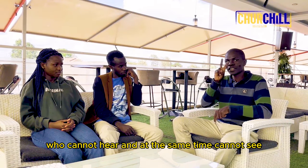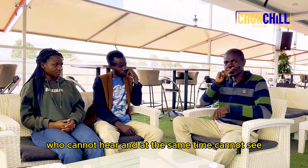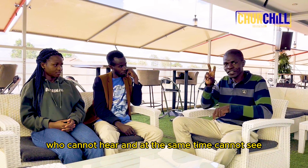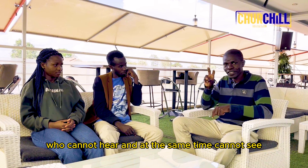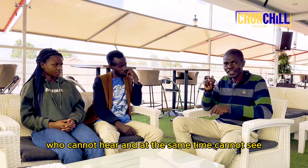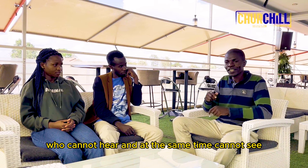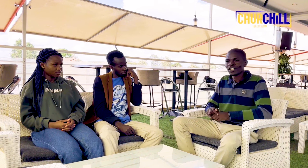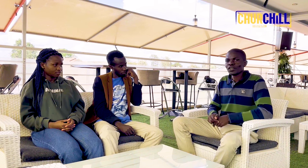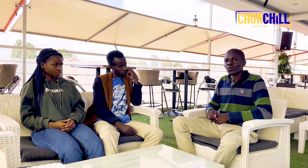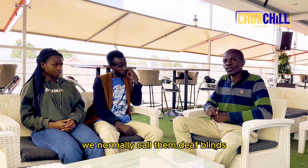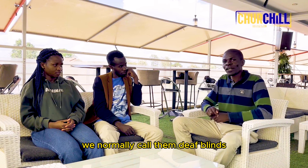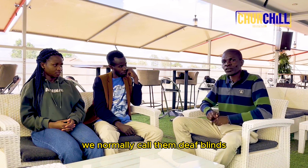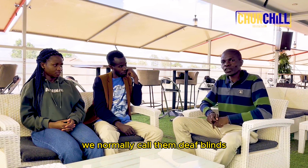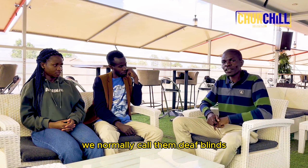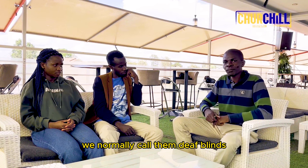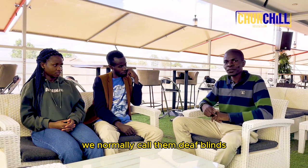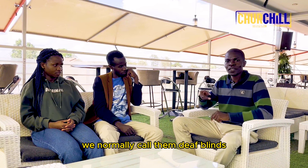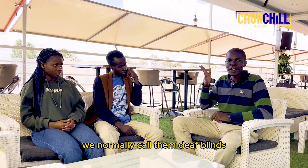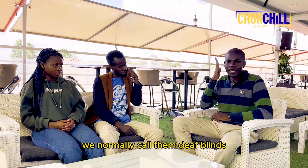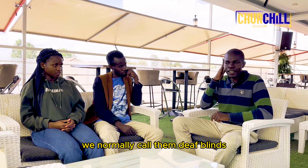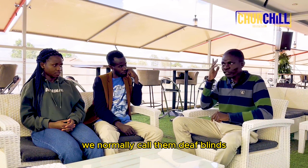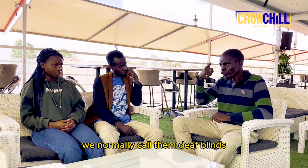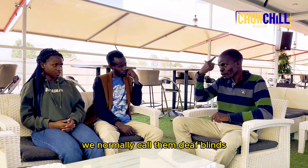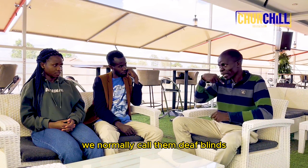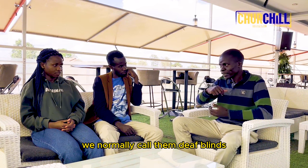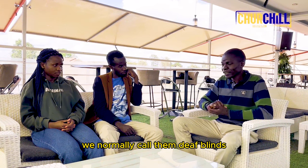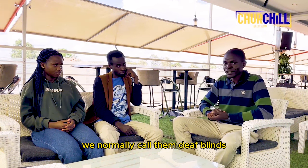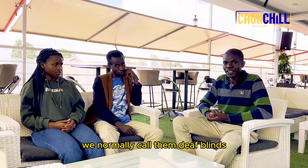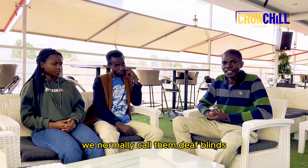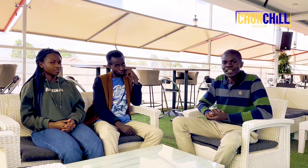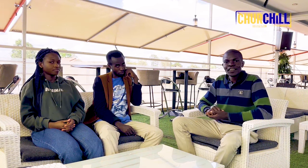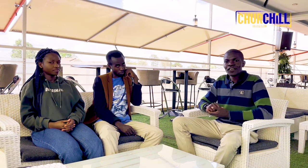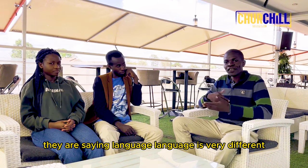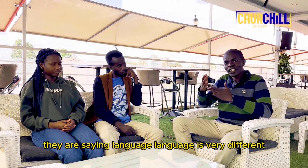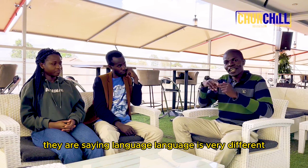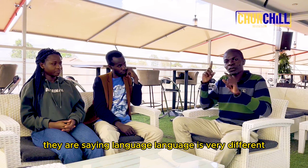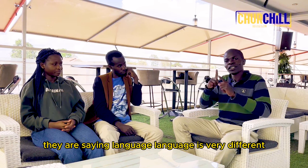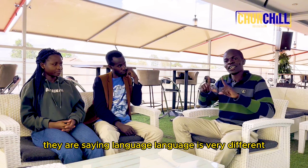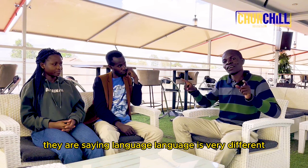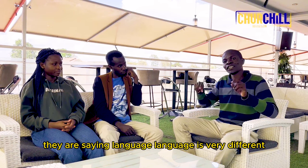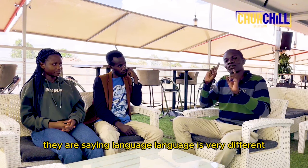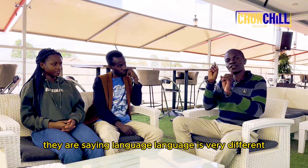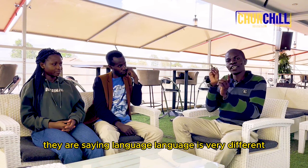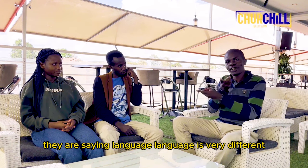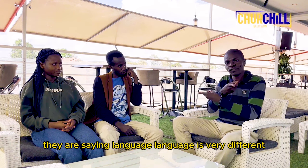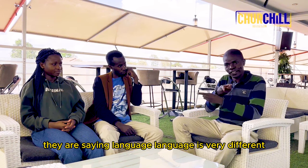see. We normally call them deaf-blind. The assigned language language. The language is very different